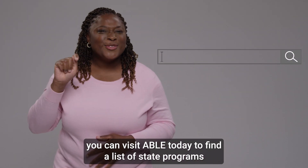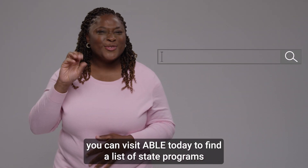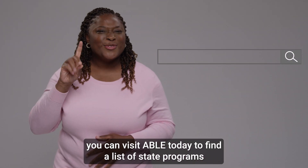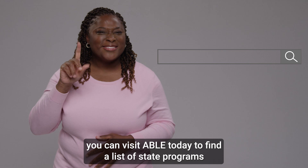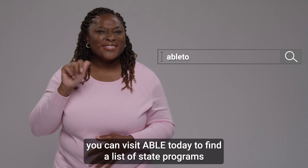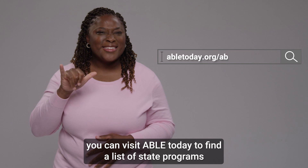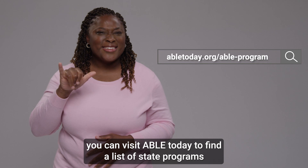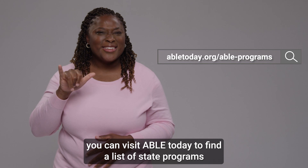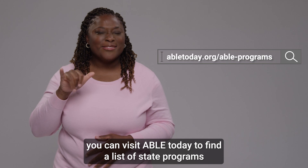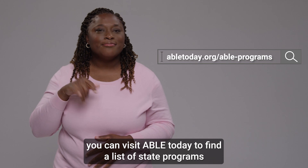state programs